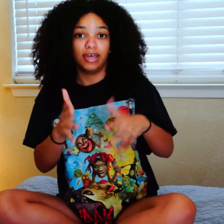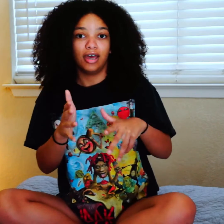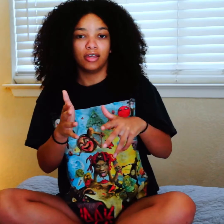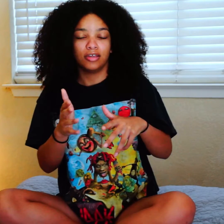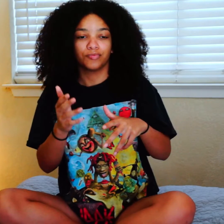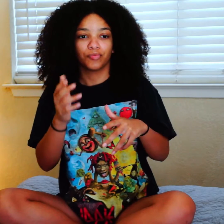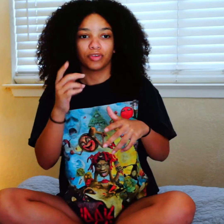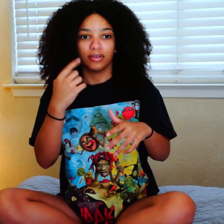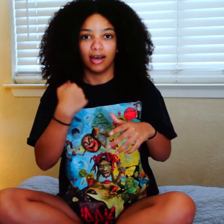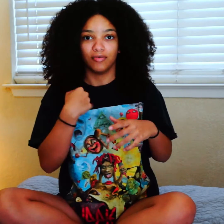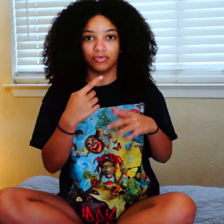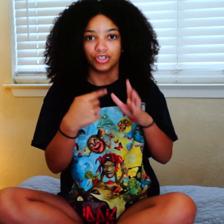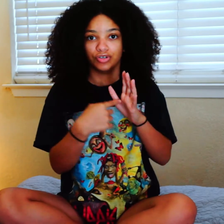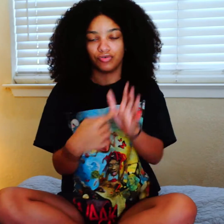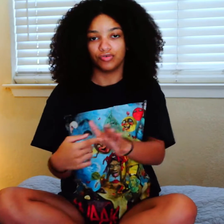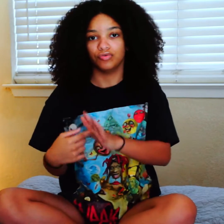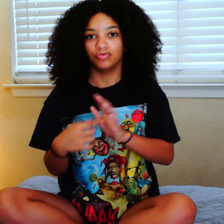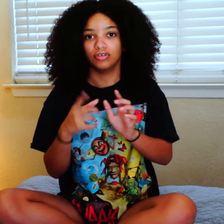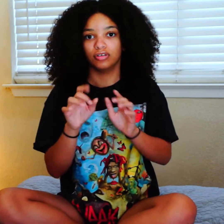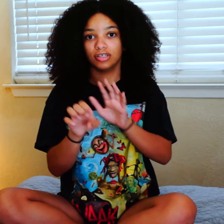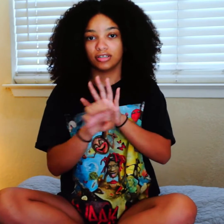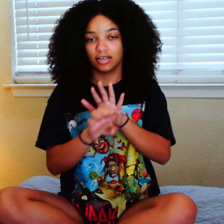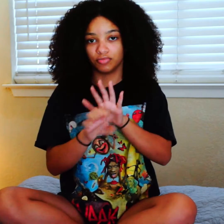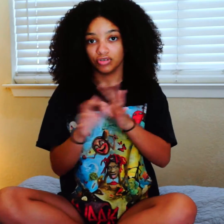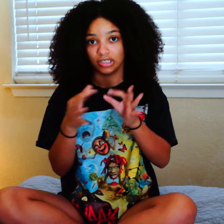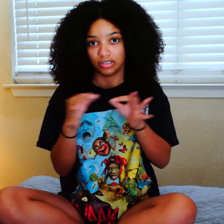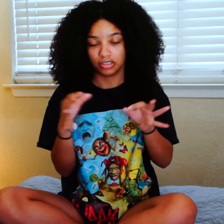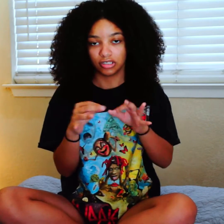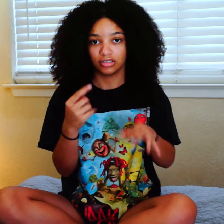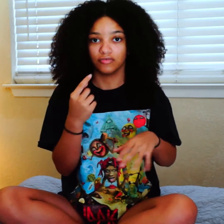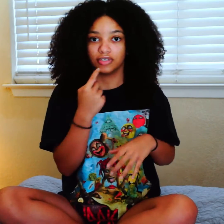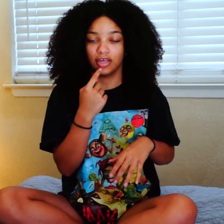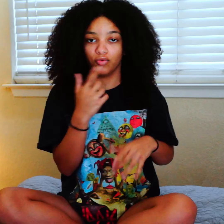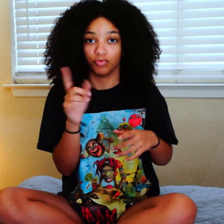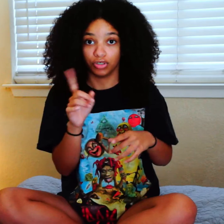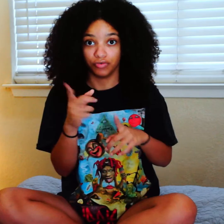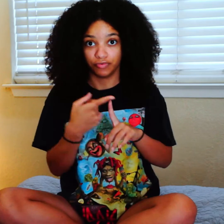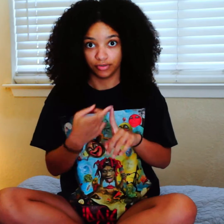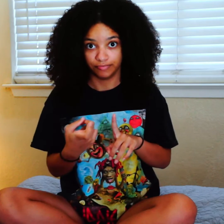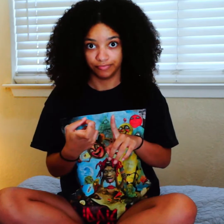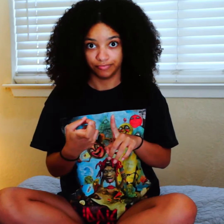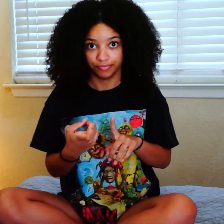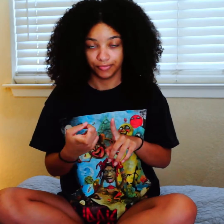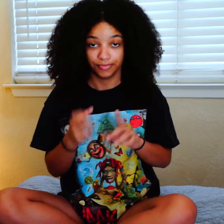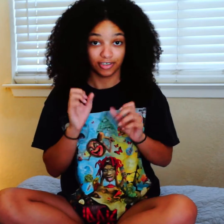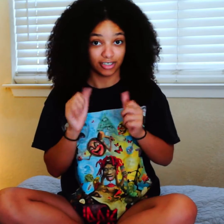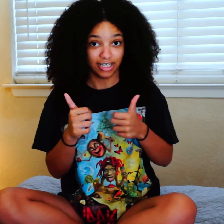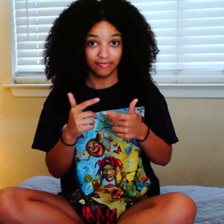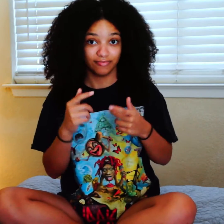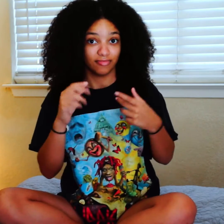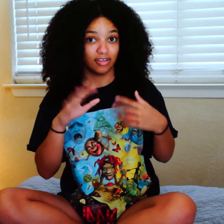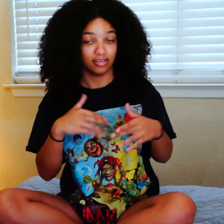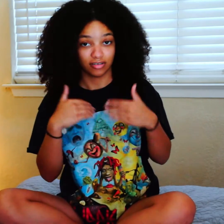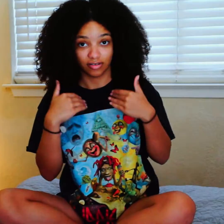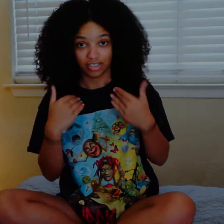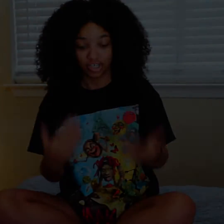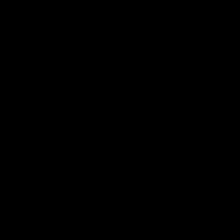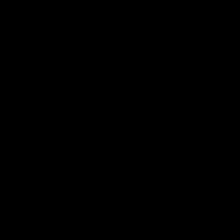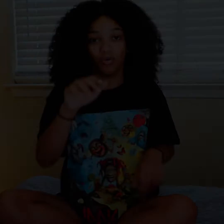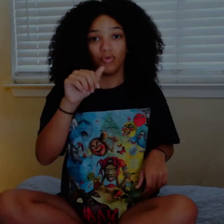that, I will show you the example sentences of saying where you're from. Okay? So let's go. So we